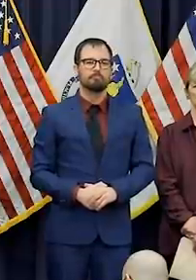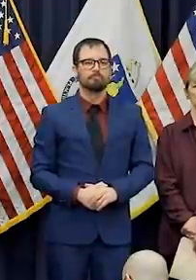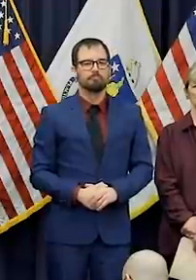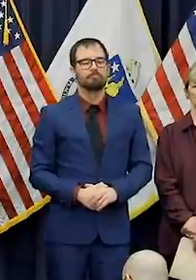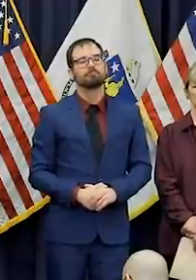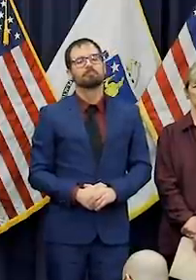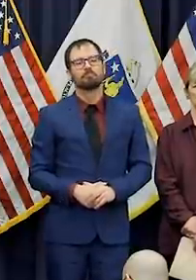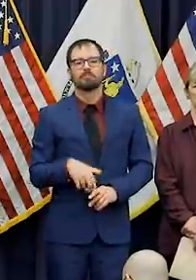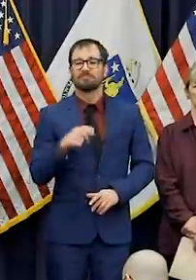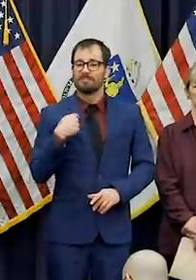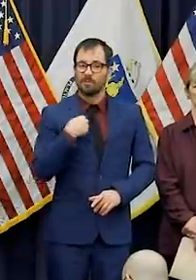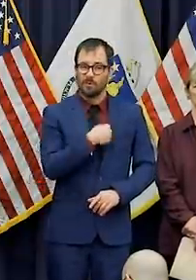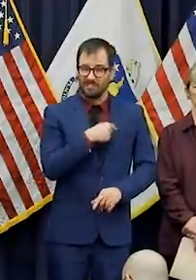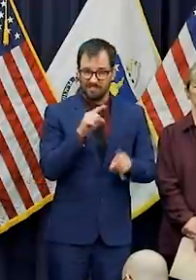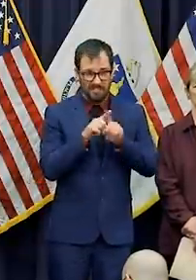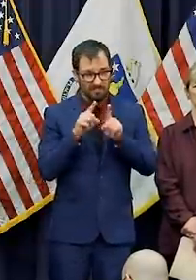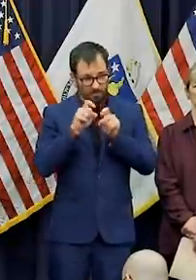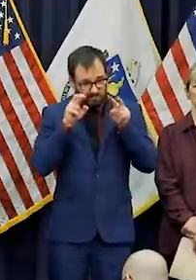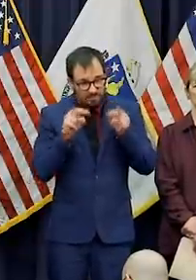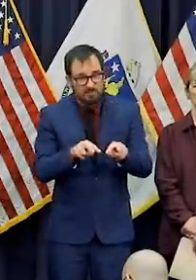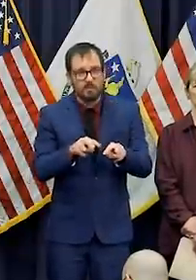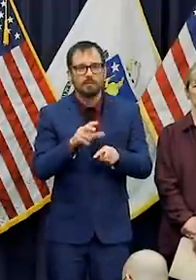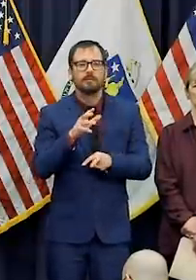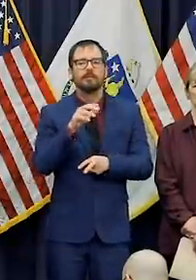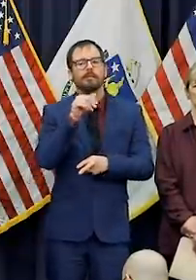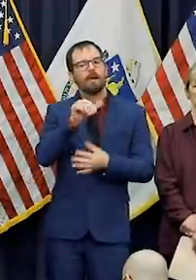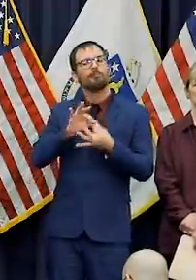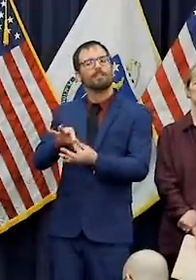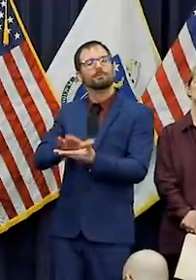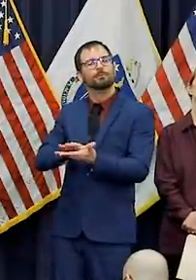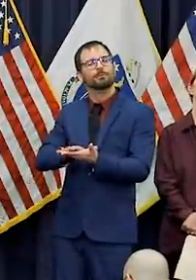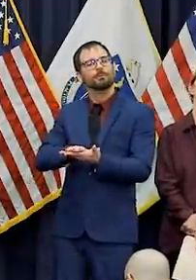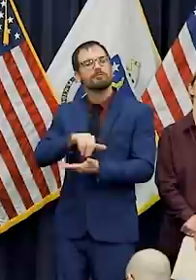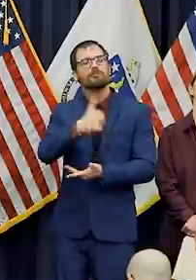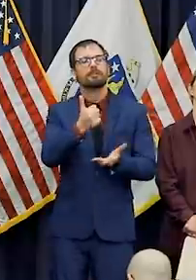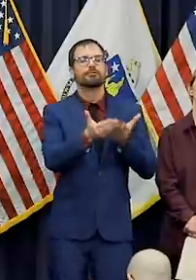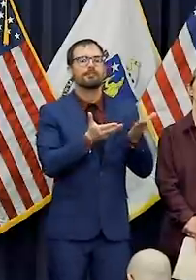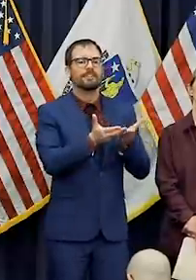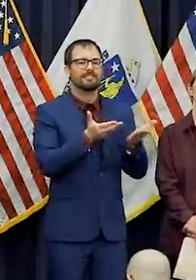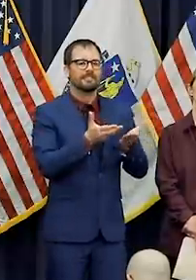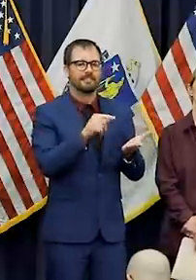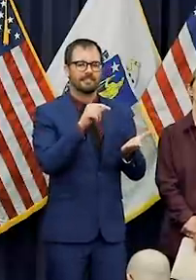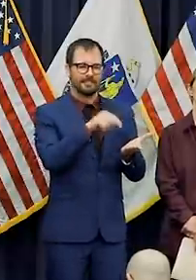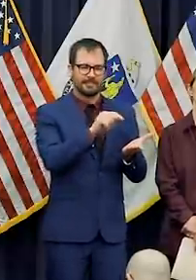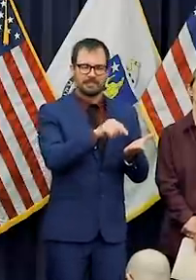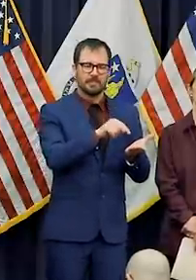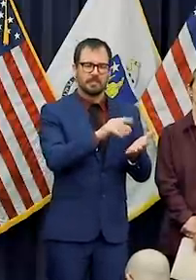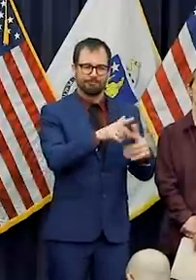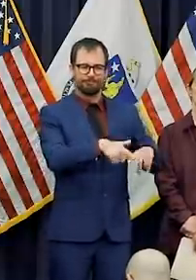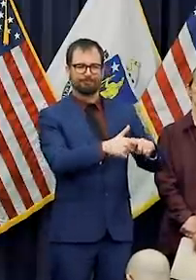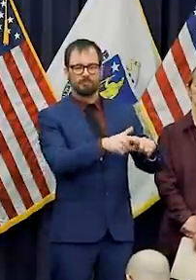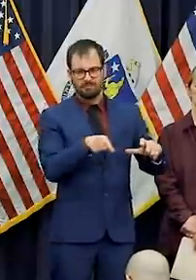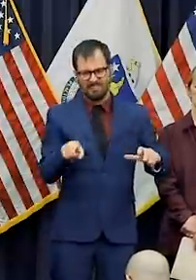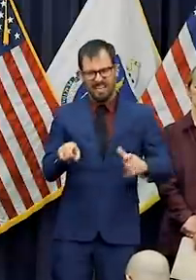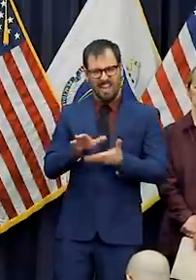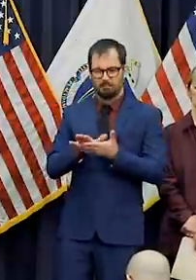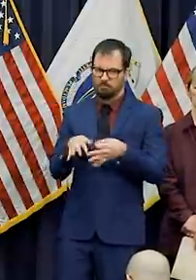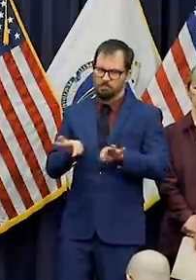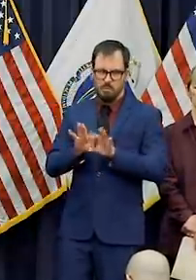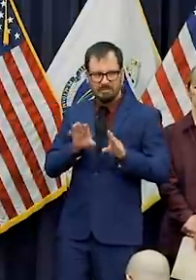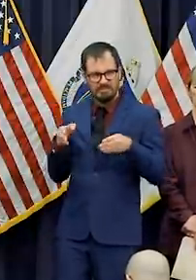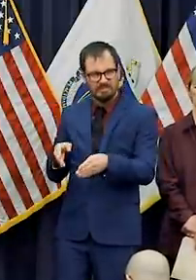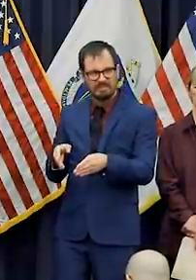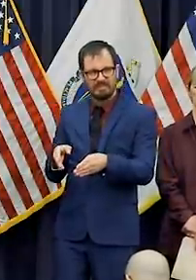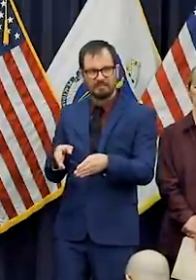especially involving special ed and food services for students who are the most vulnerable. As you know, many school districts have